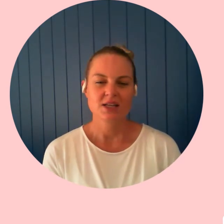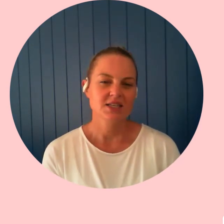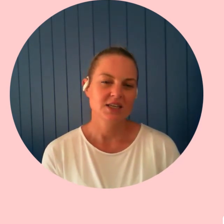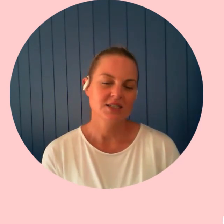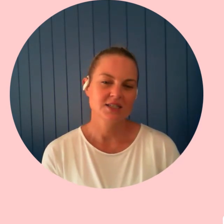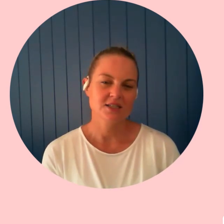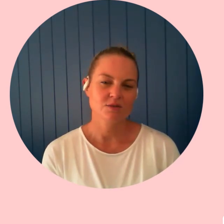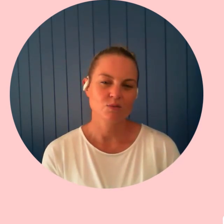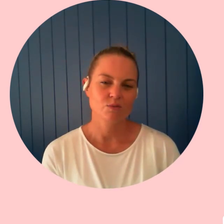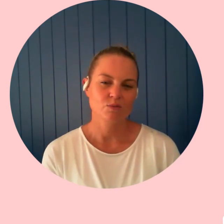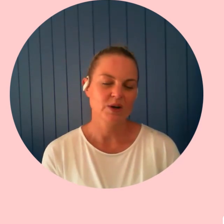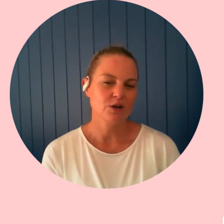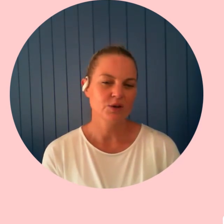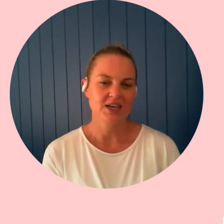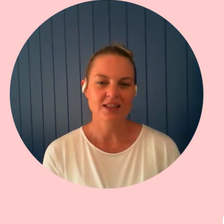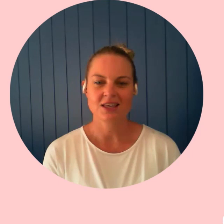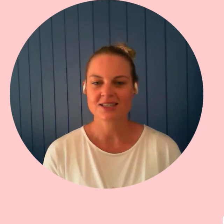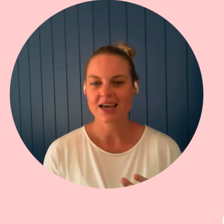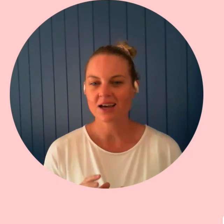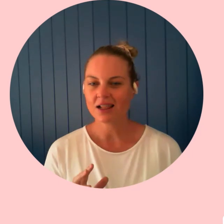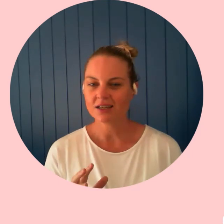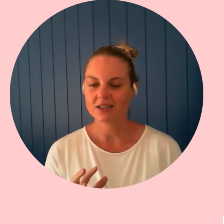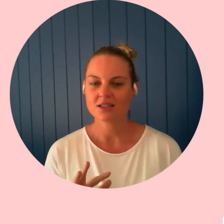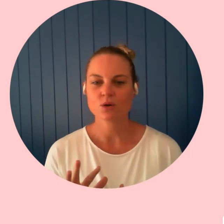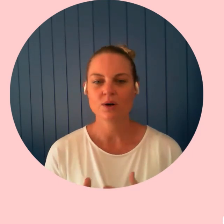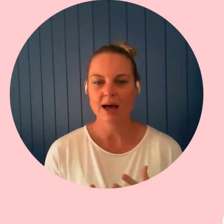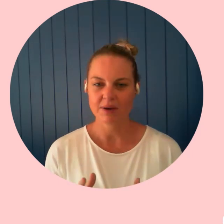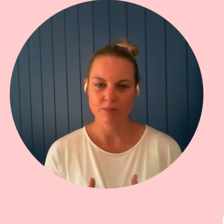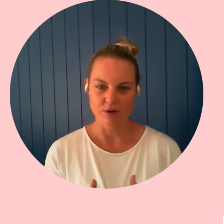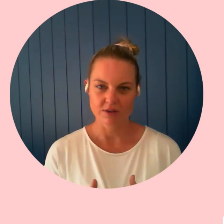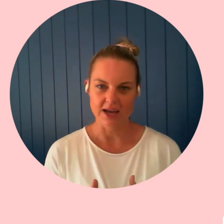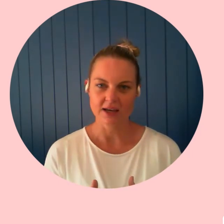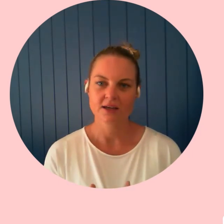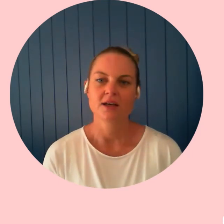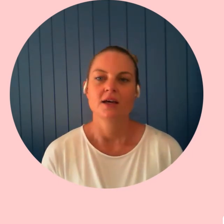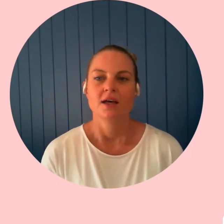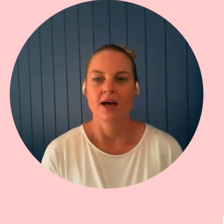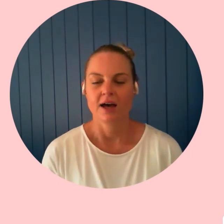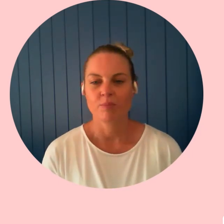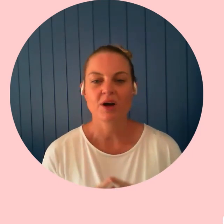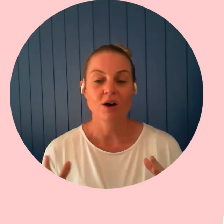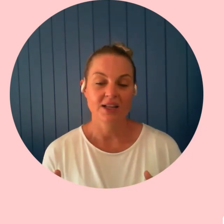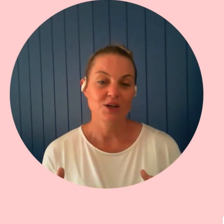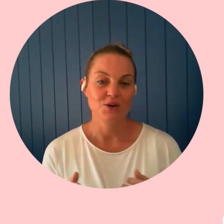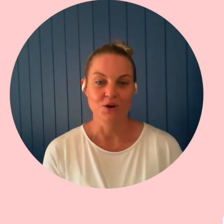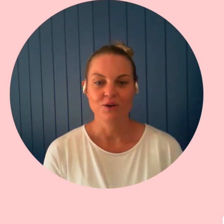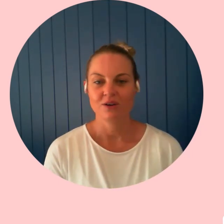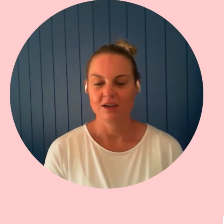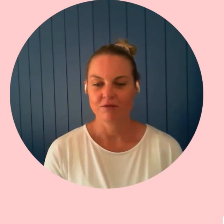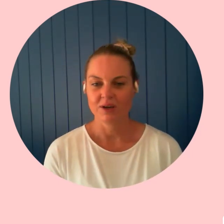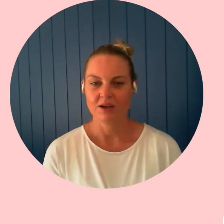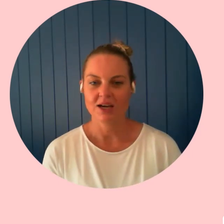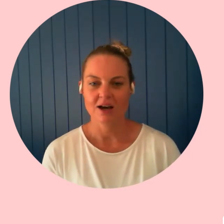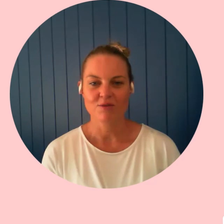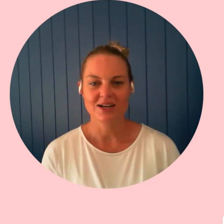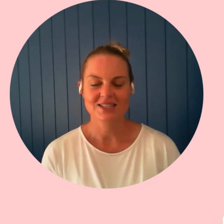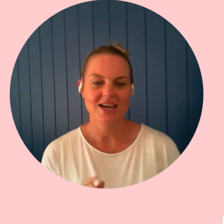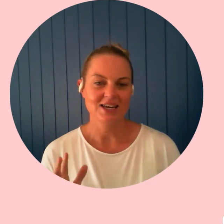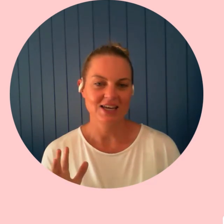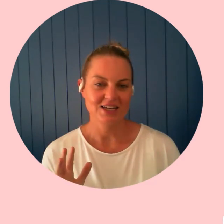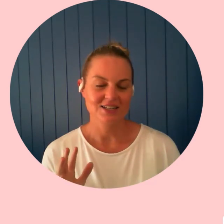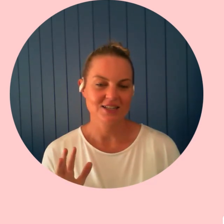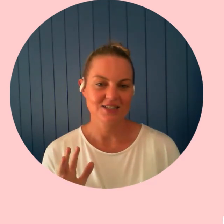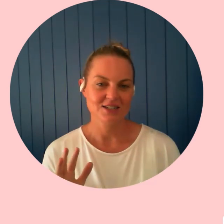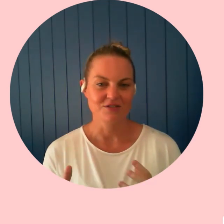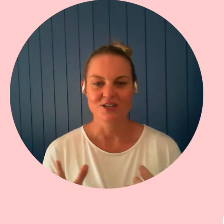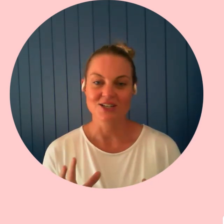run into this when you're looking at things like colours or happy birthday. But I'll let you know if we run into